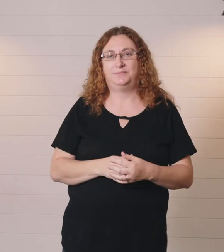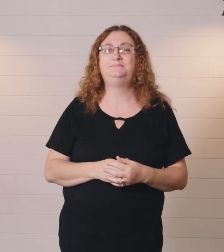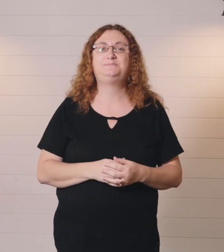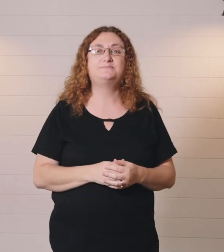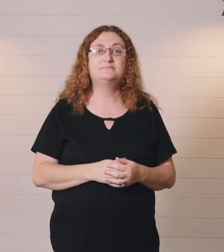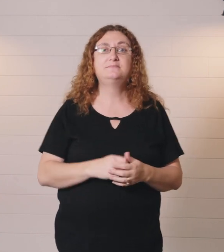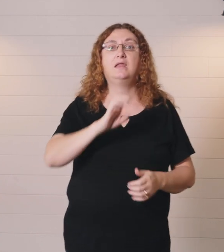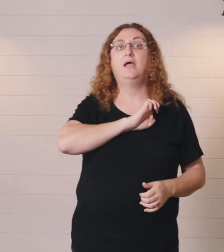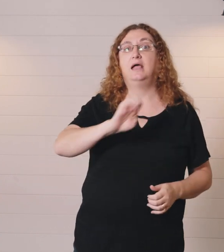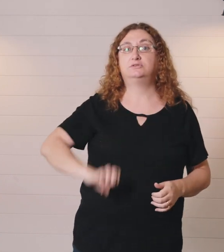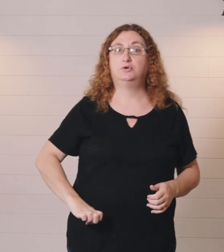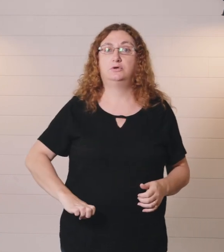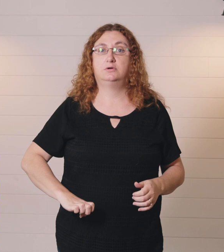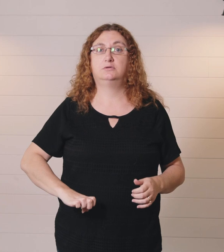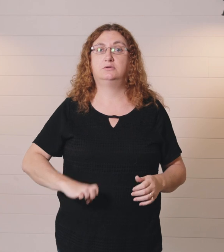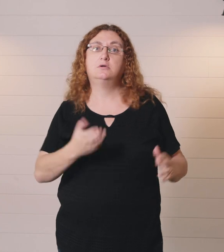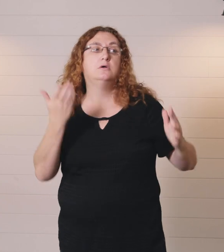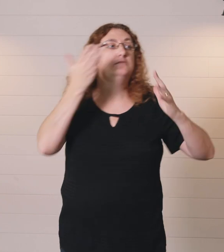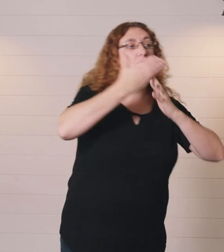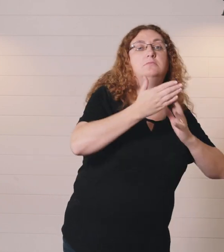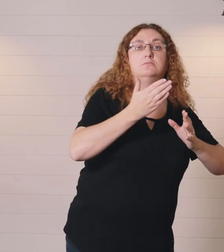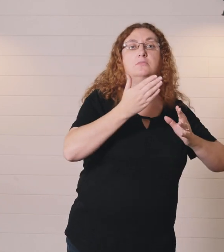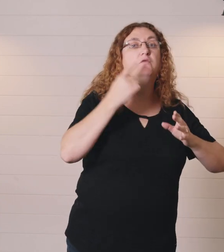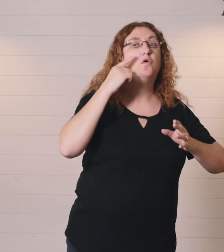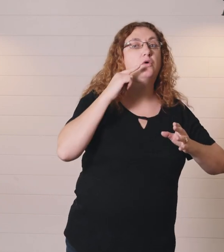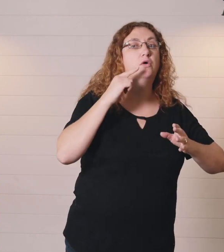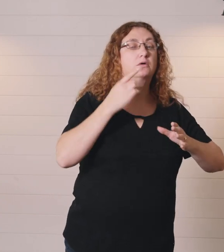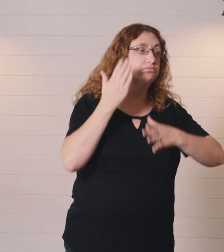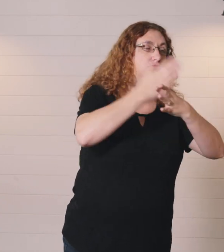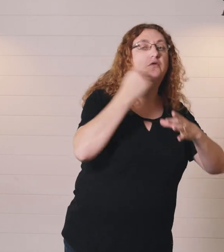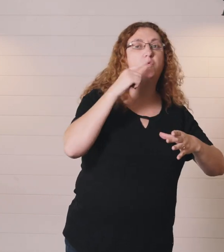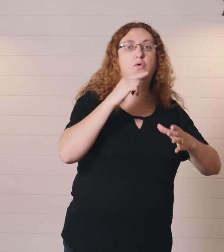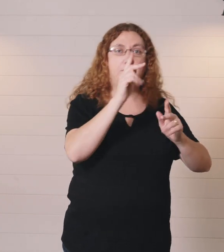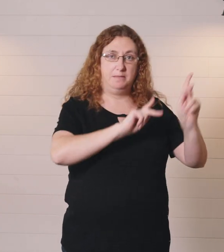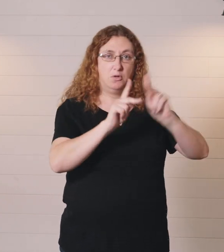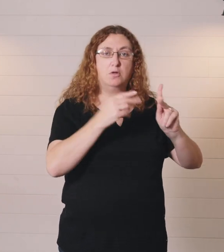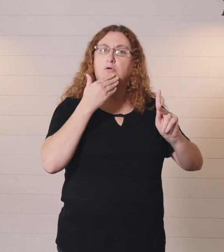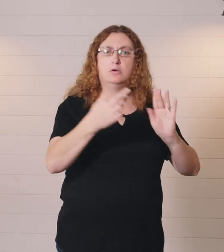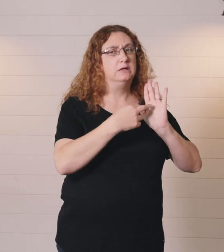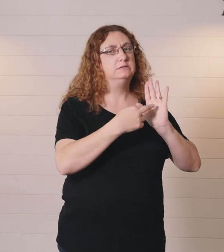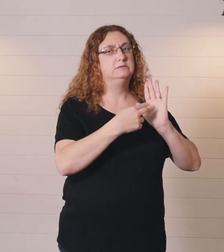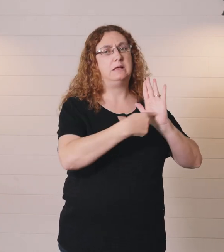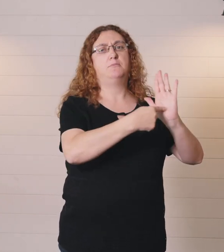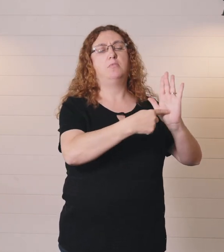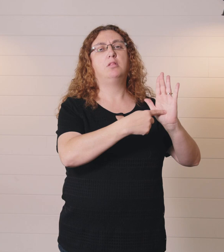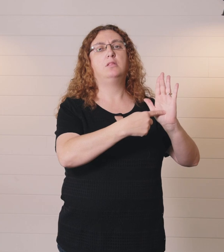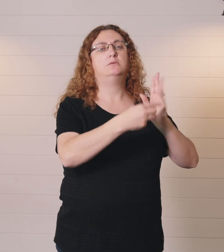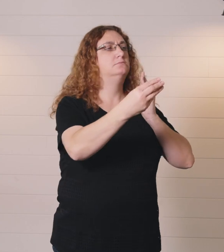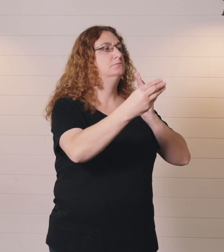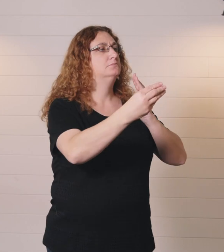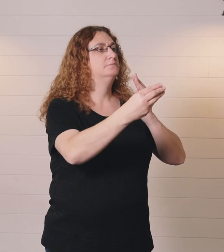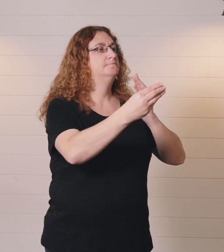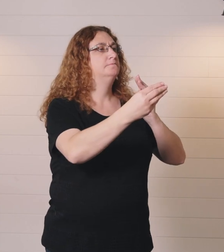Esther intercedes for her people, and she is a great example. She is an advocate. She is a